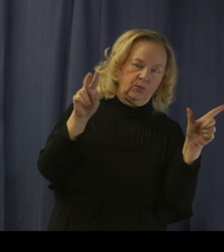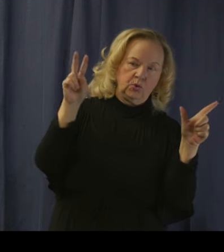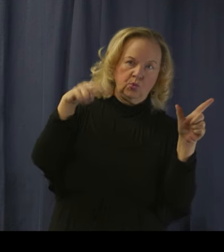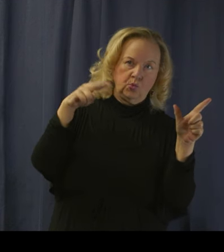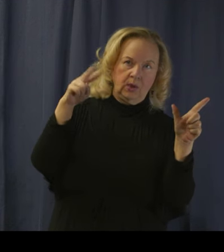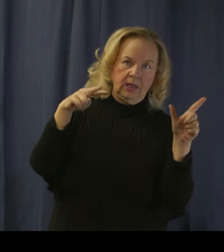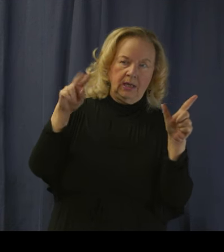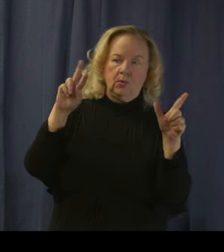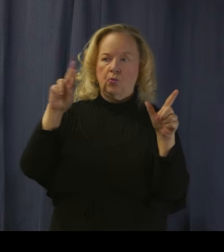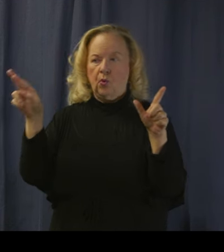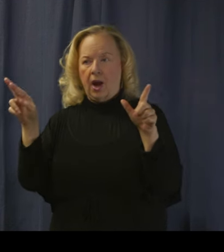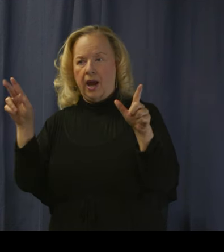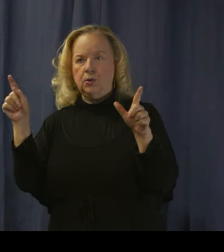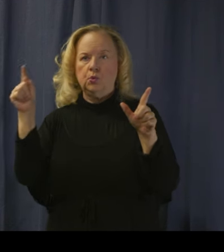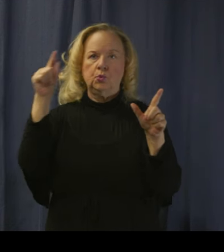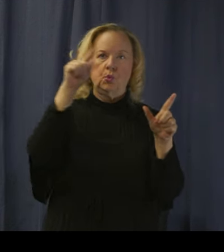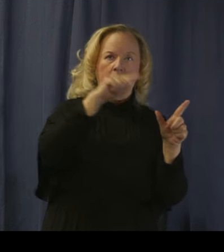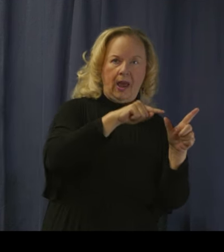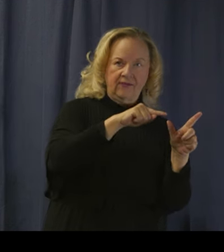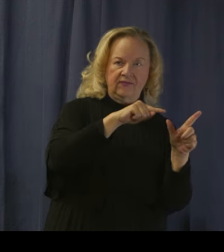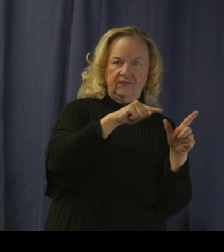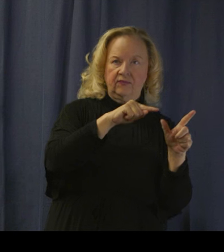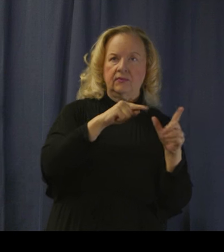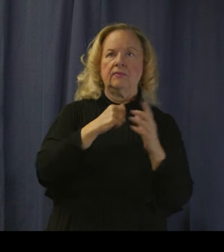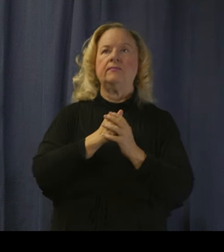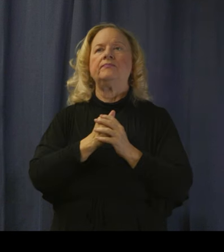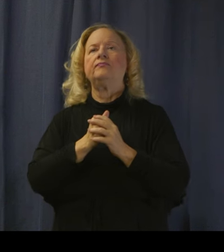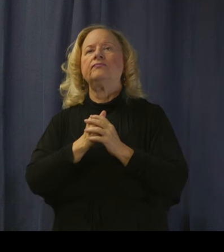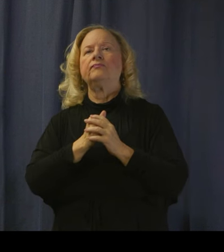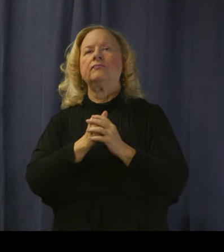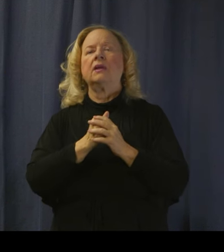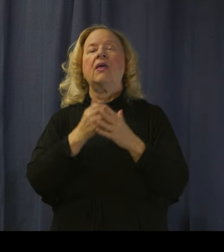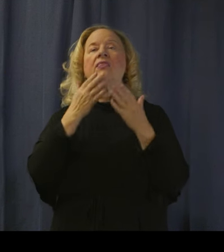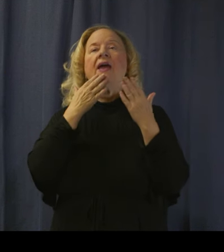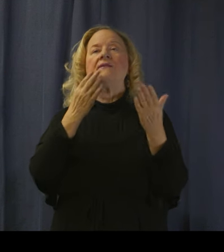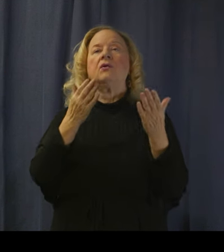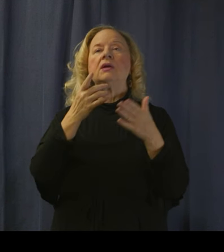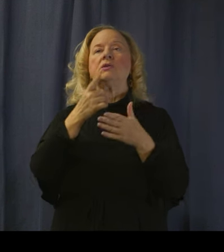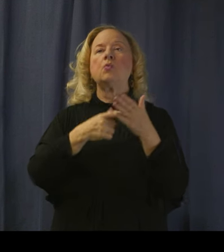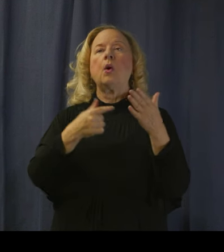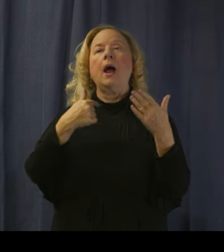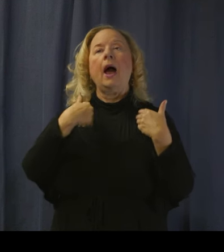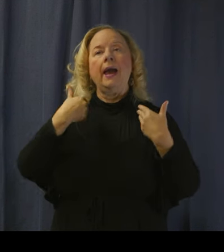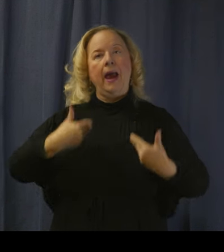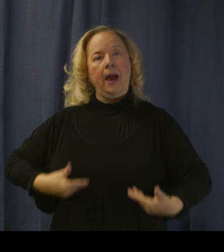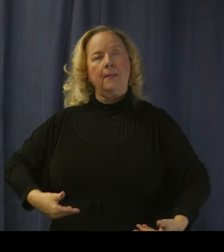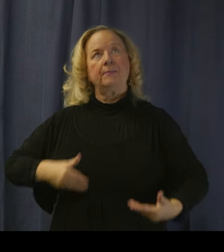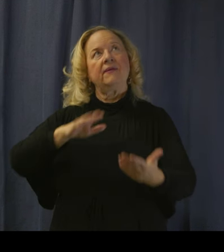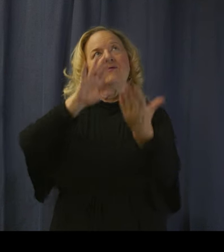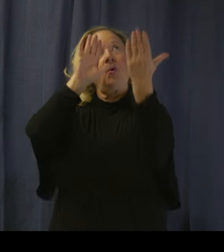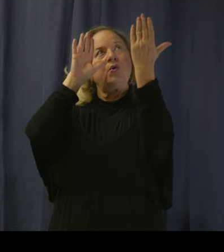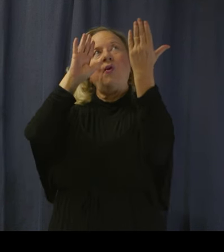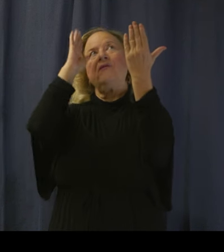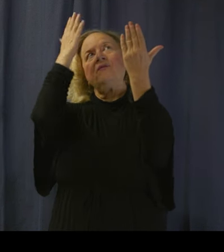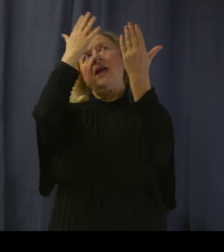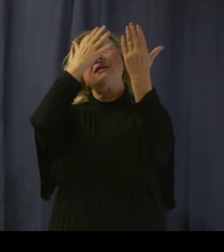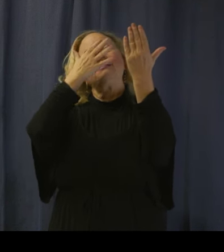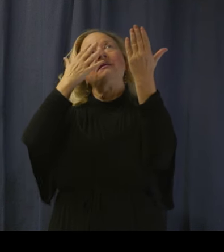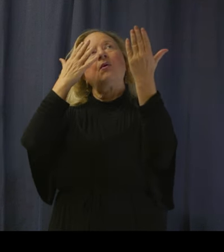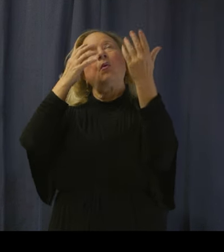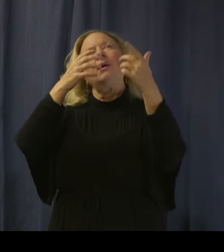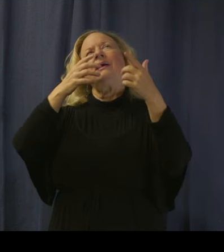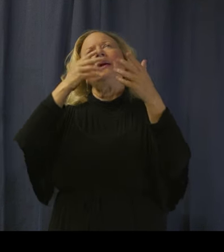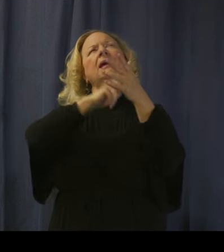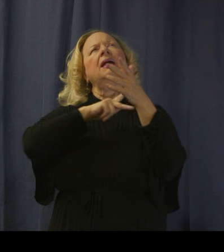bakemla rabah emunateka. Thankful is what I am before your face, O King, living